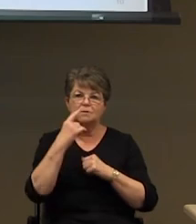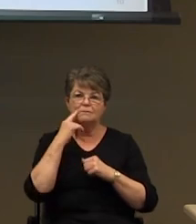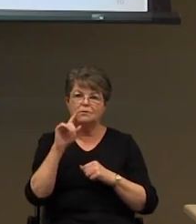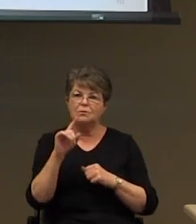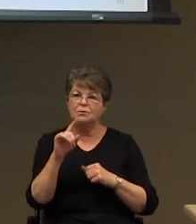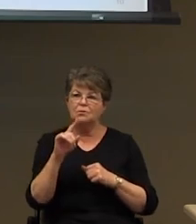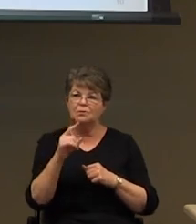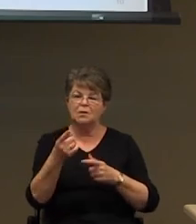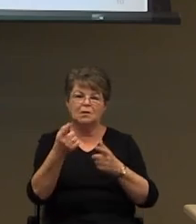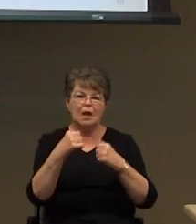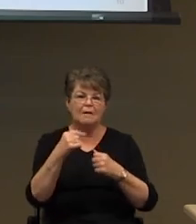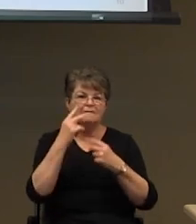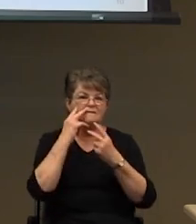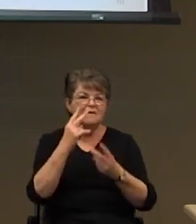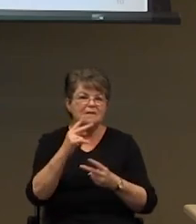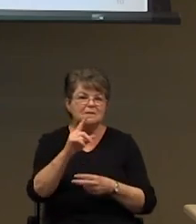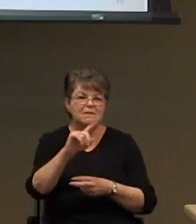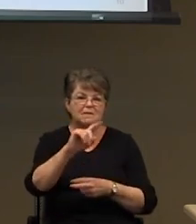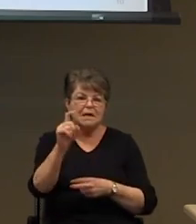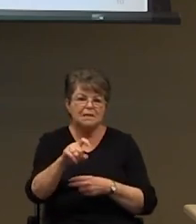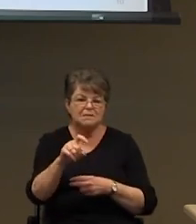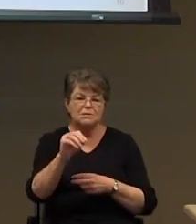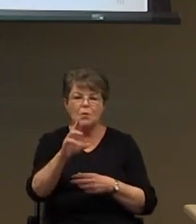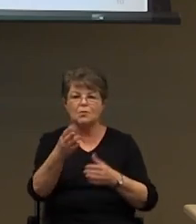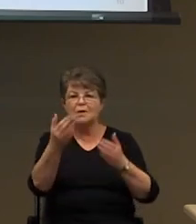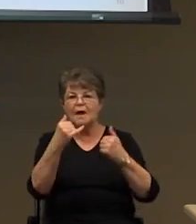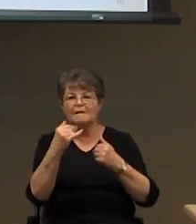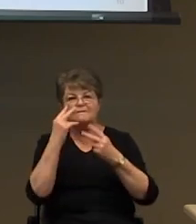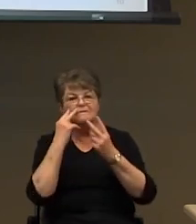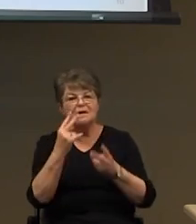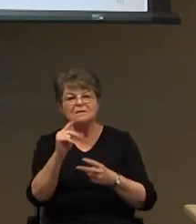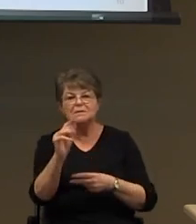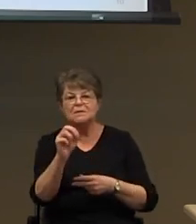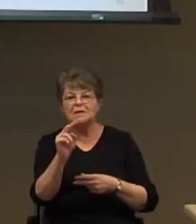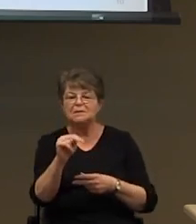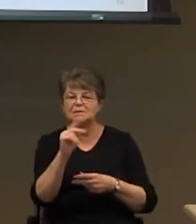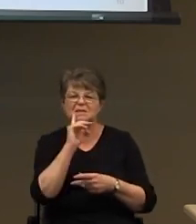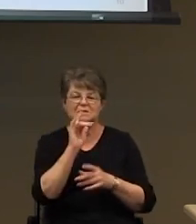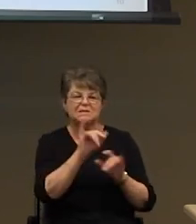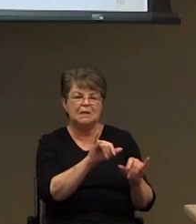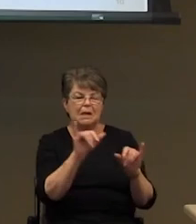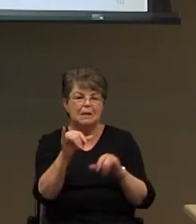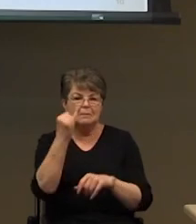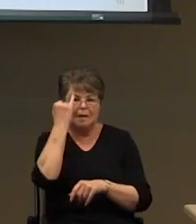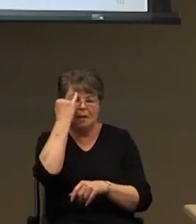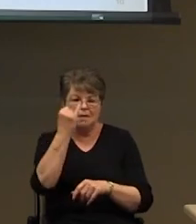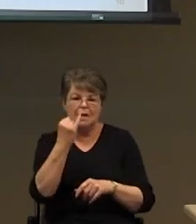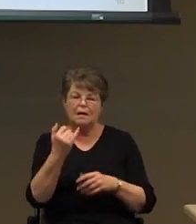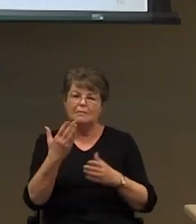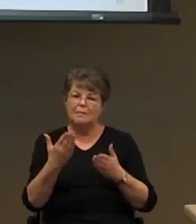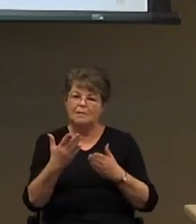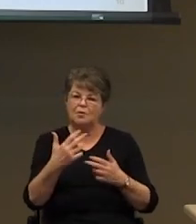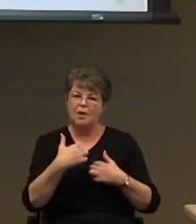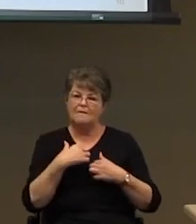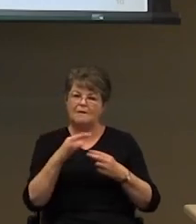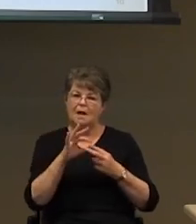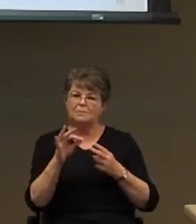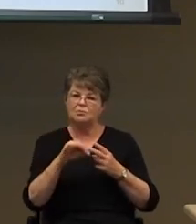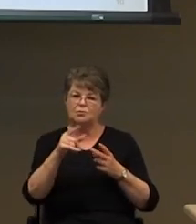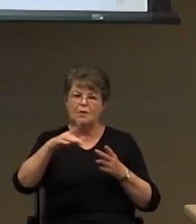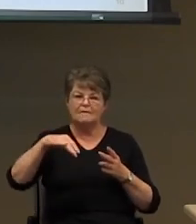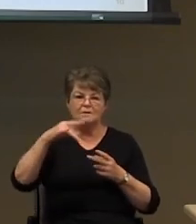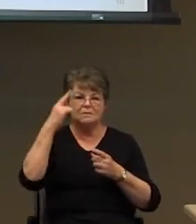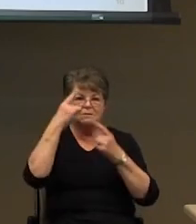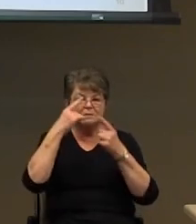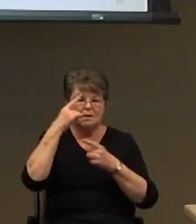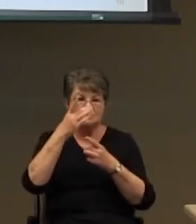come visit Texas or come to Tennessee. It's really no different in that regard to say, hey, there's an option maybe you haven't considered yet that